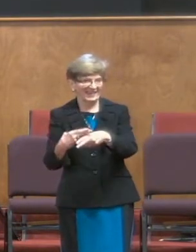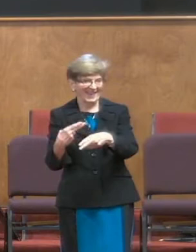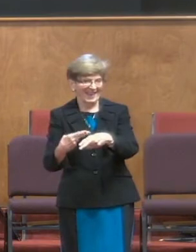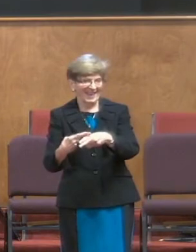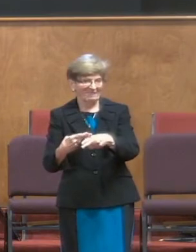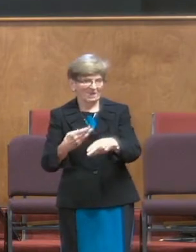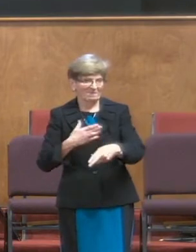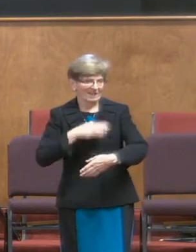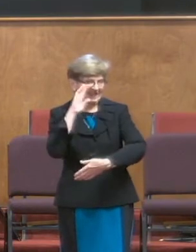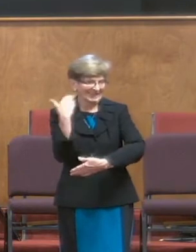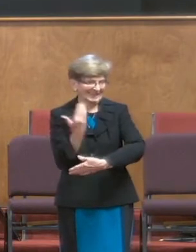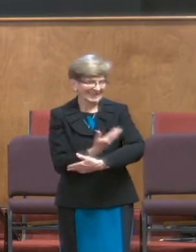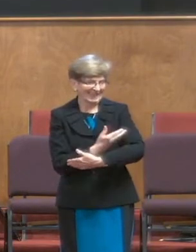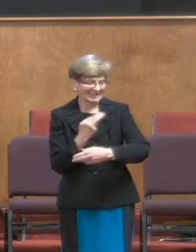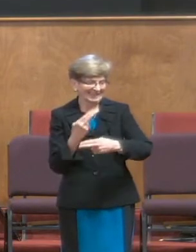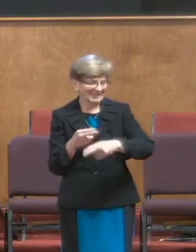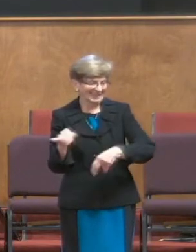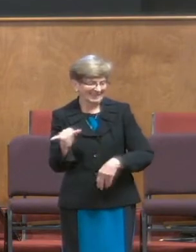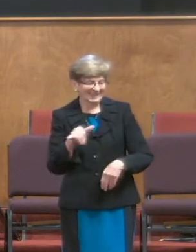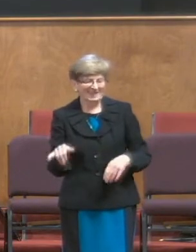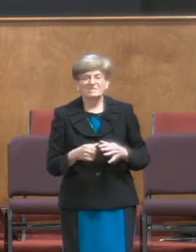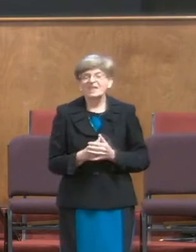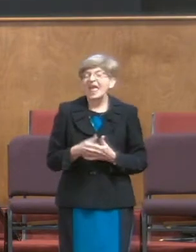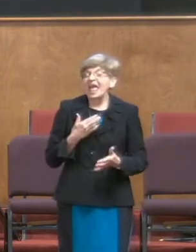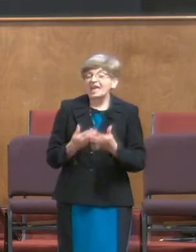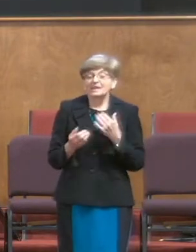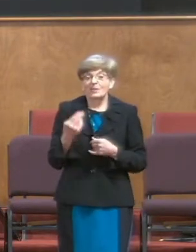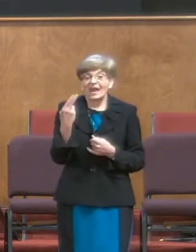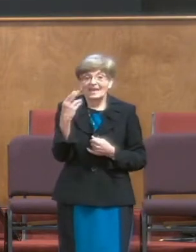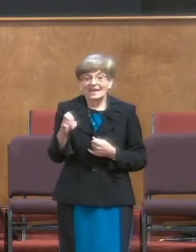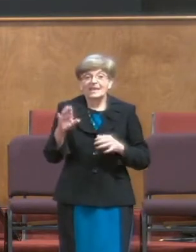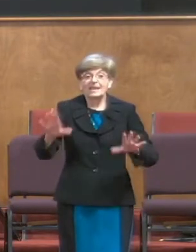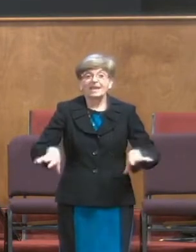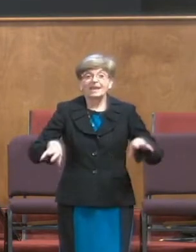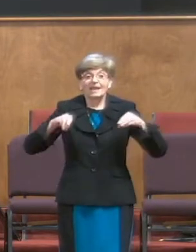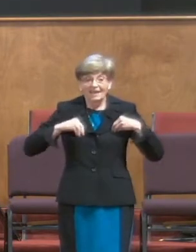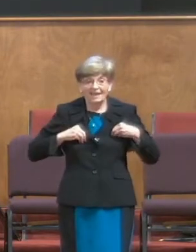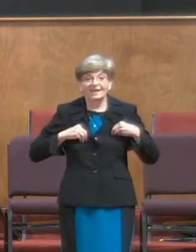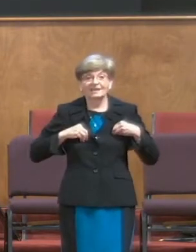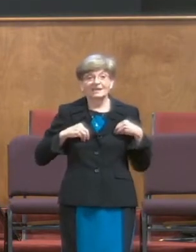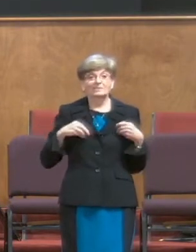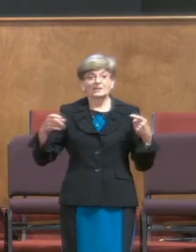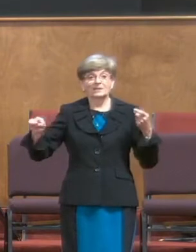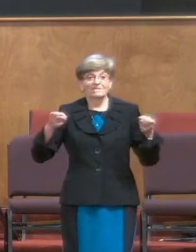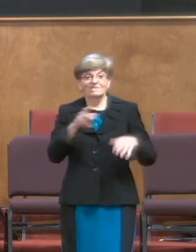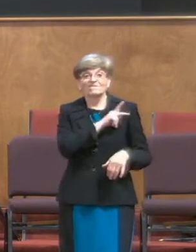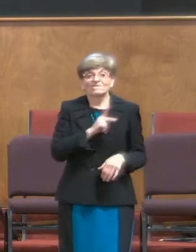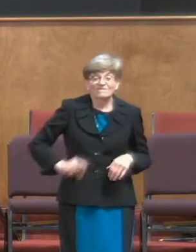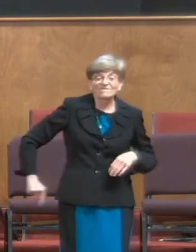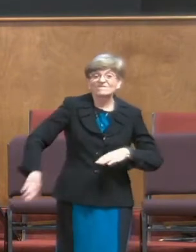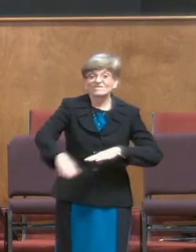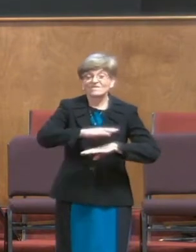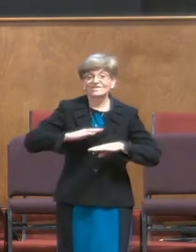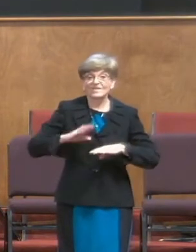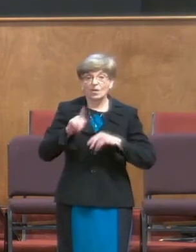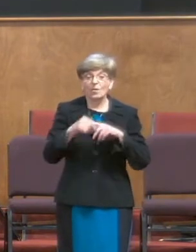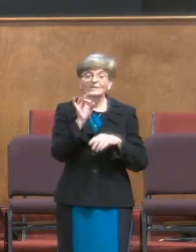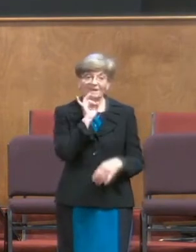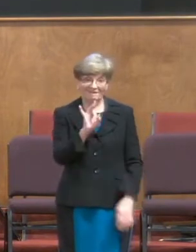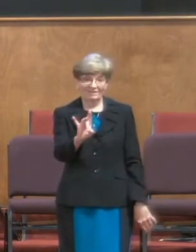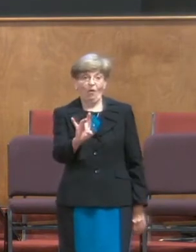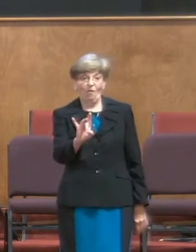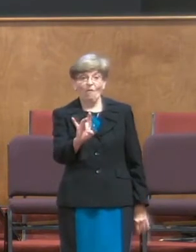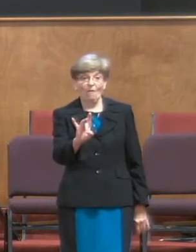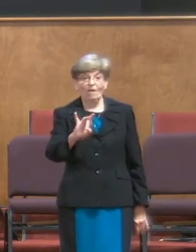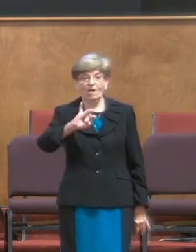after him. King Josiah assumed the throne at 8 years old, and he loved the Lord. And